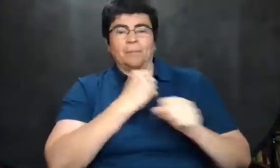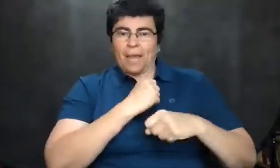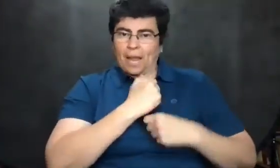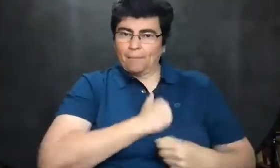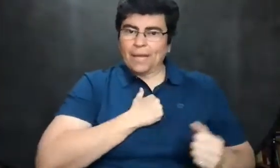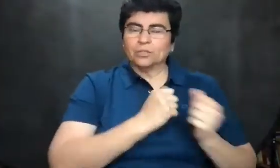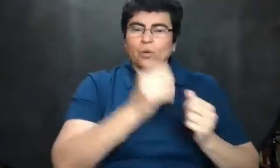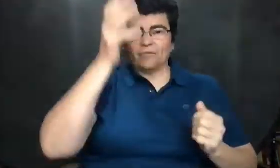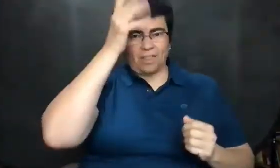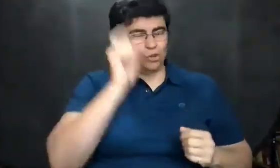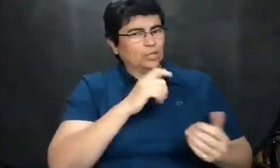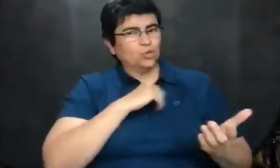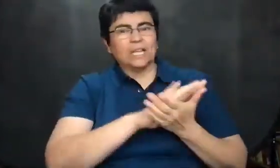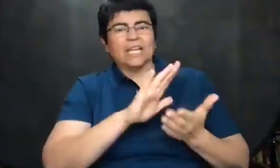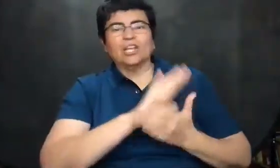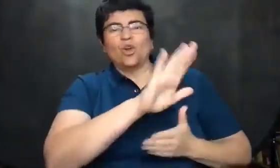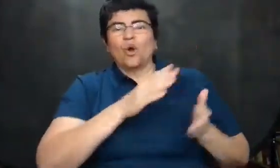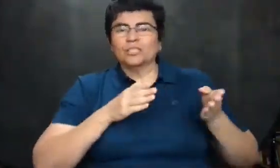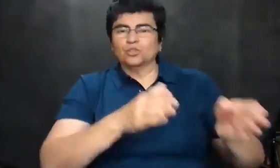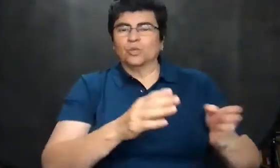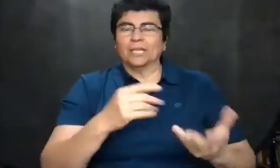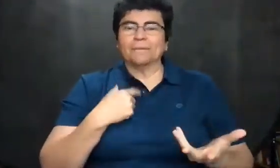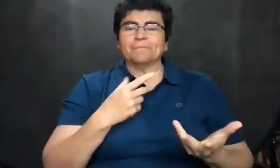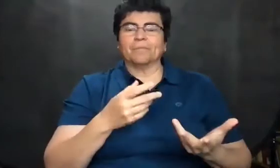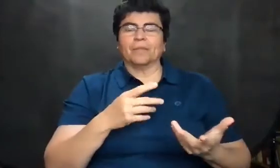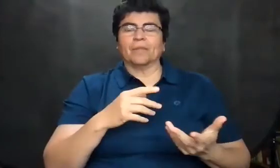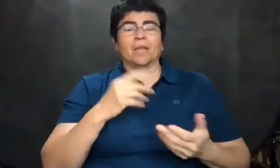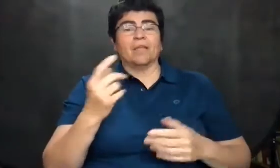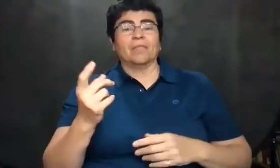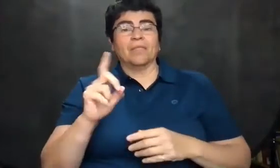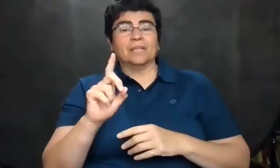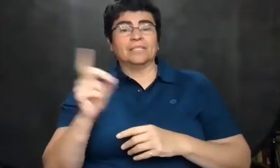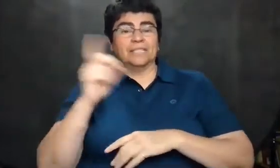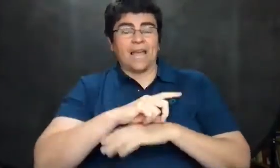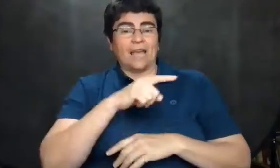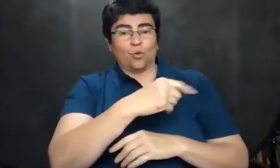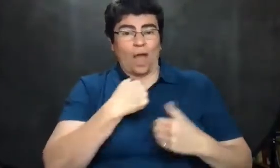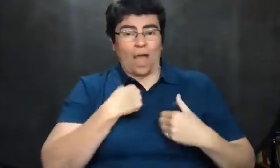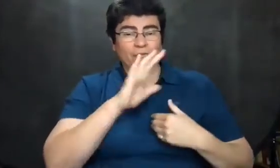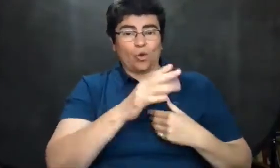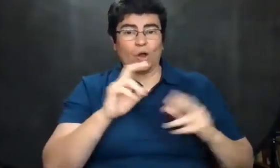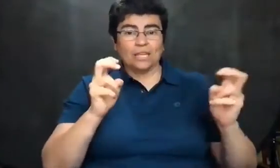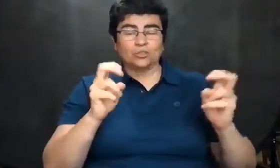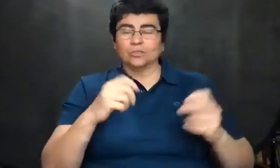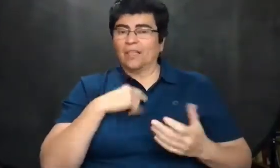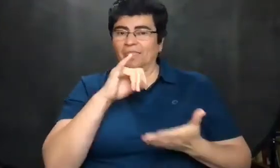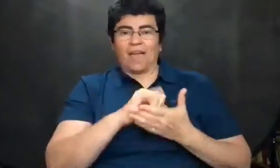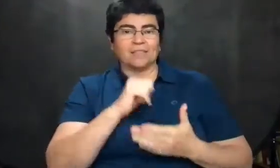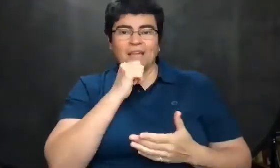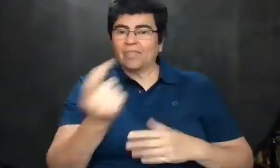clean up your side of the street. She said, the day to have your issues ironed out isn't going to be the day your daughter gets married. She wants her